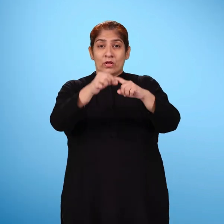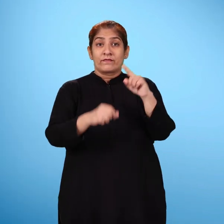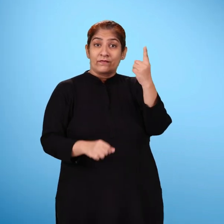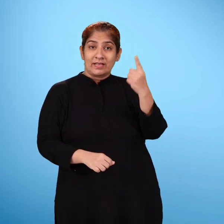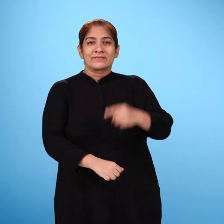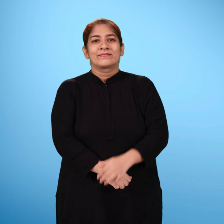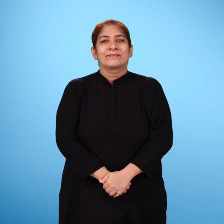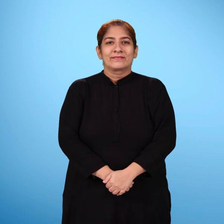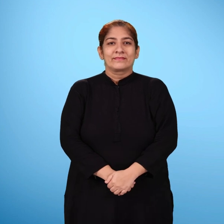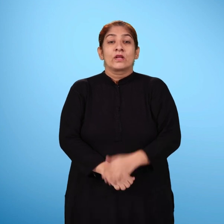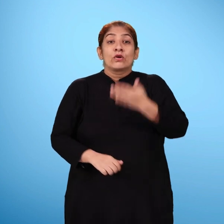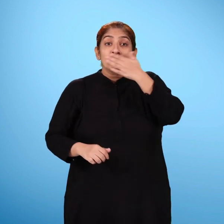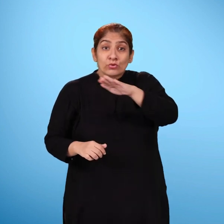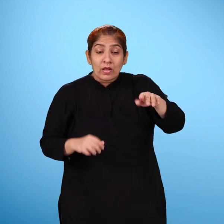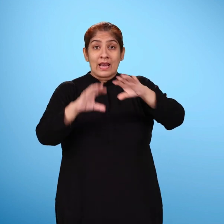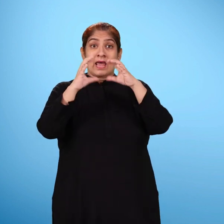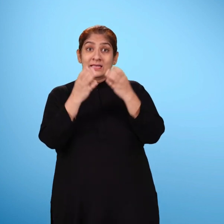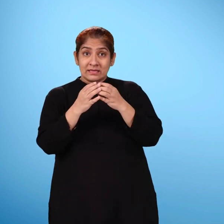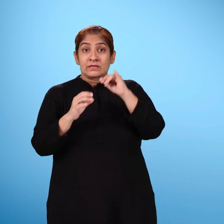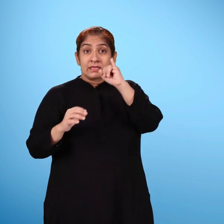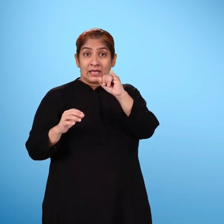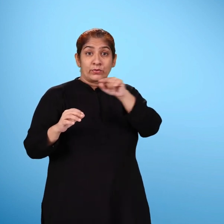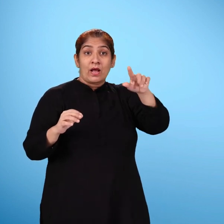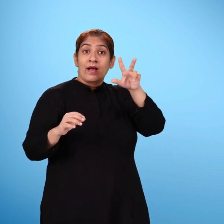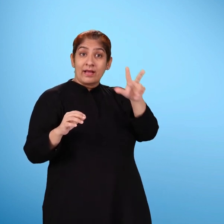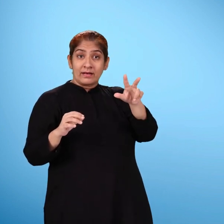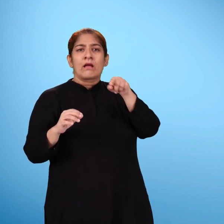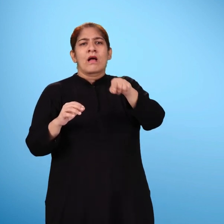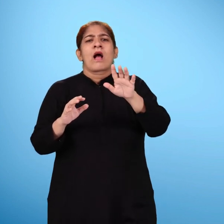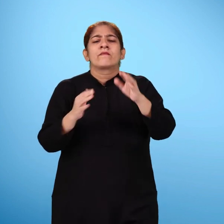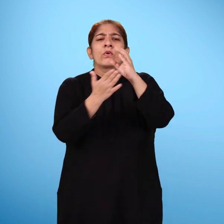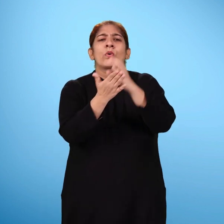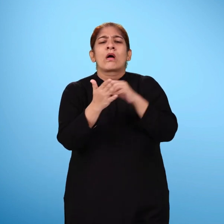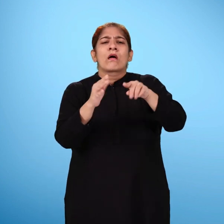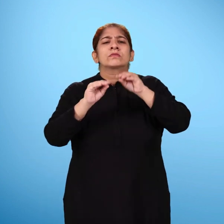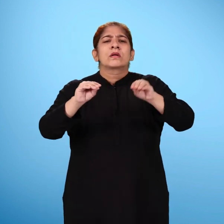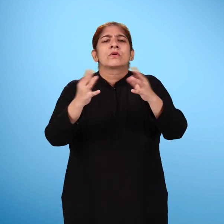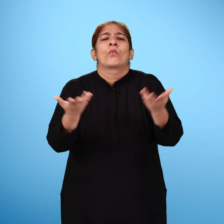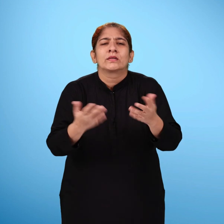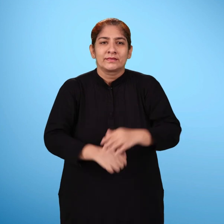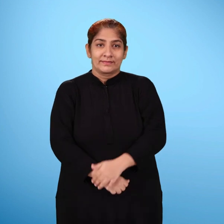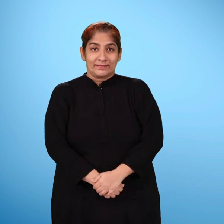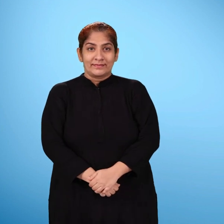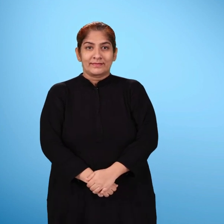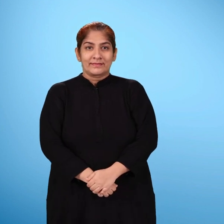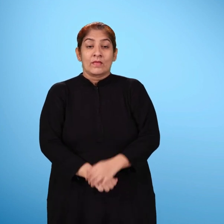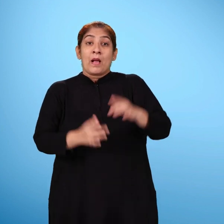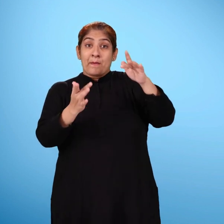Question 1. What are the subject areas children need to study in classes 6 to 8,